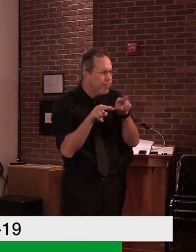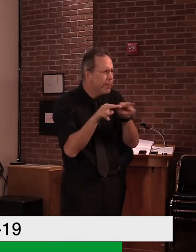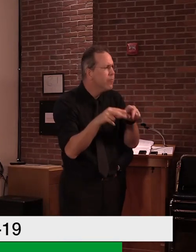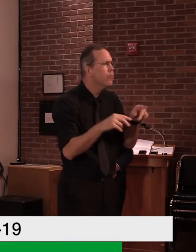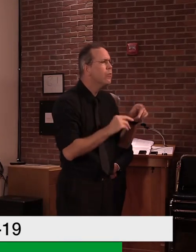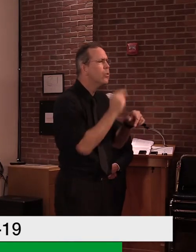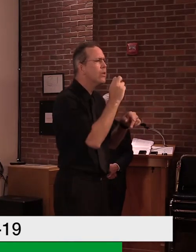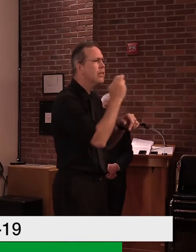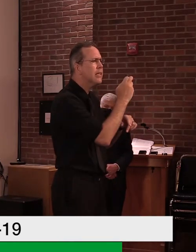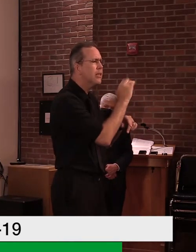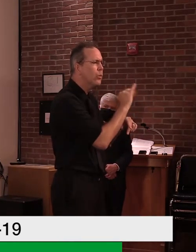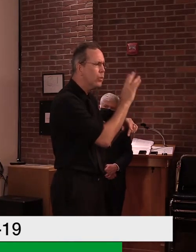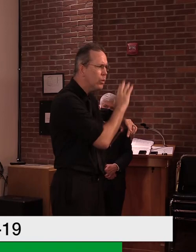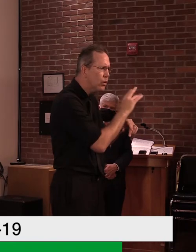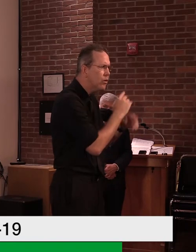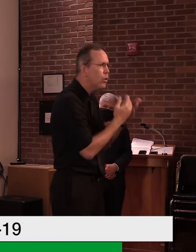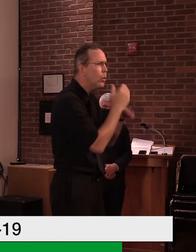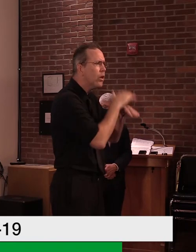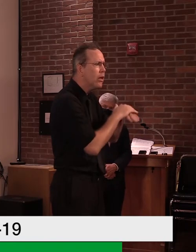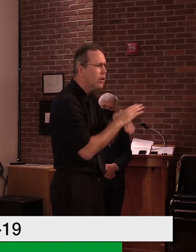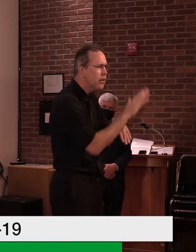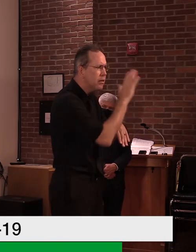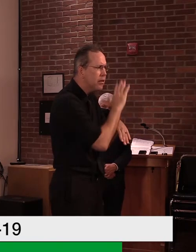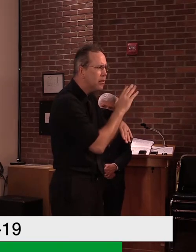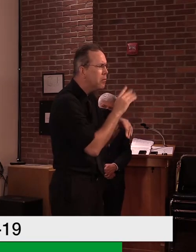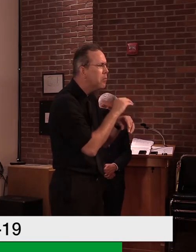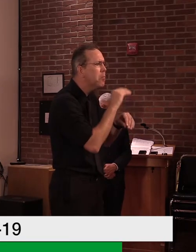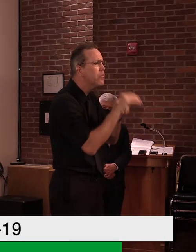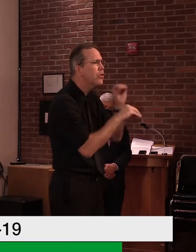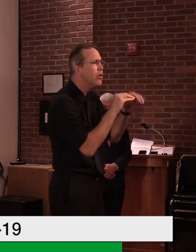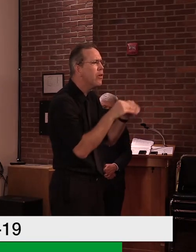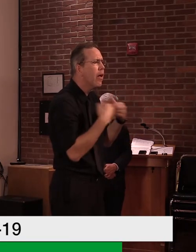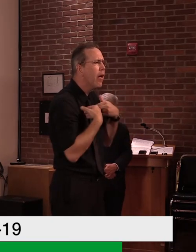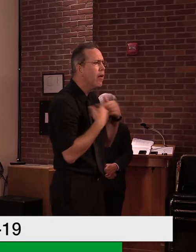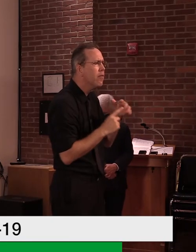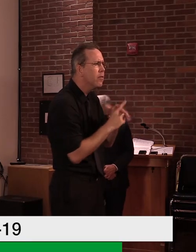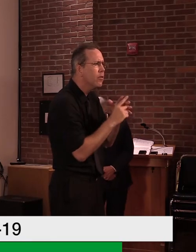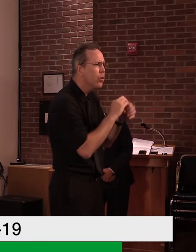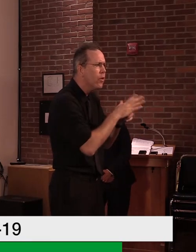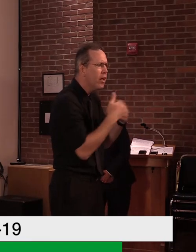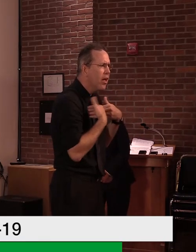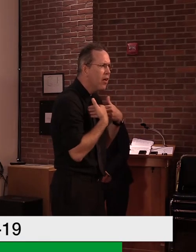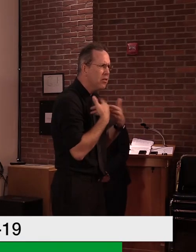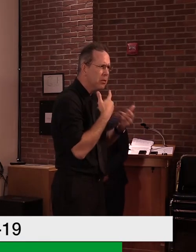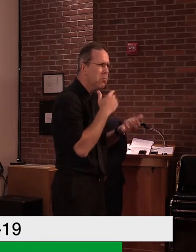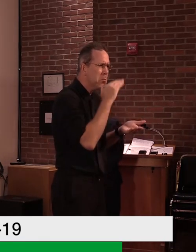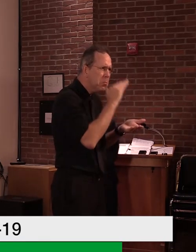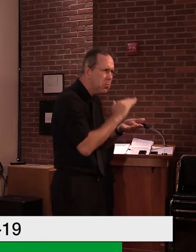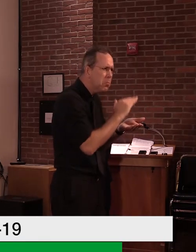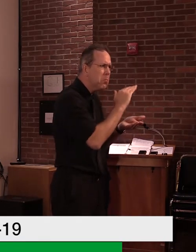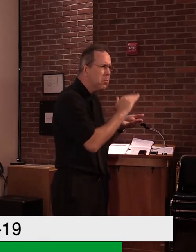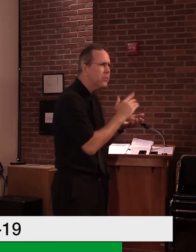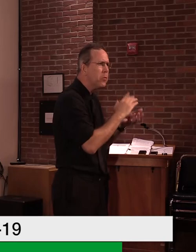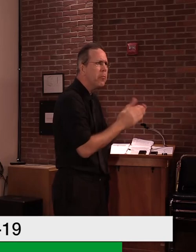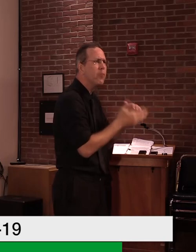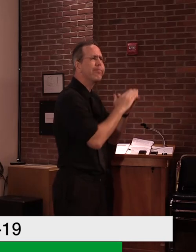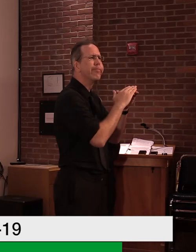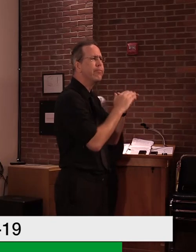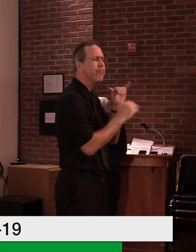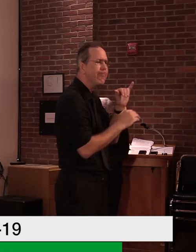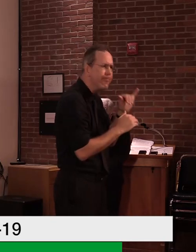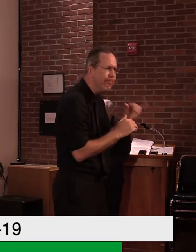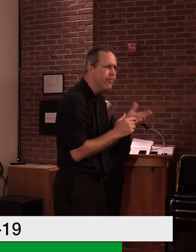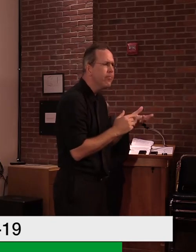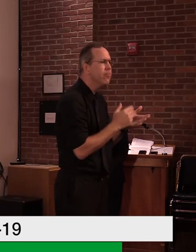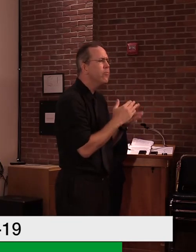but some of them have seen increases as well, which again would lead to indicate that the increases that we're seeing in our region aren't